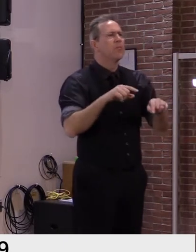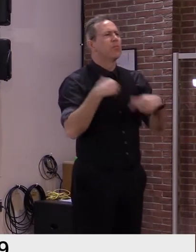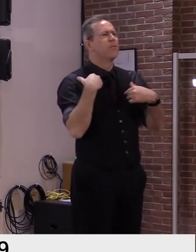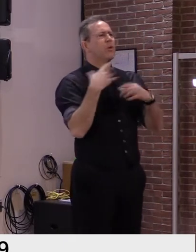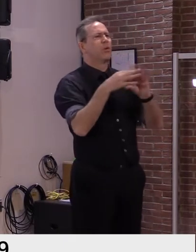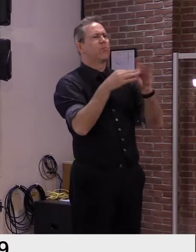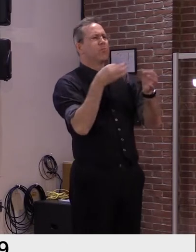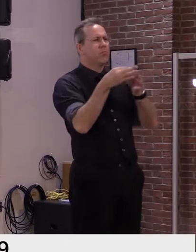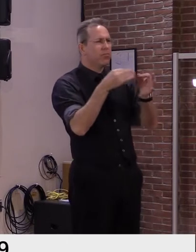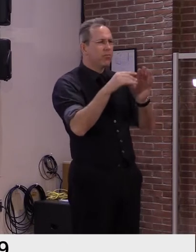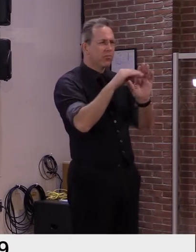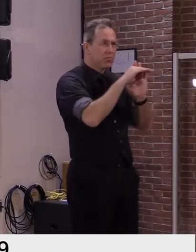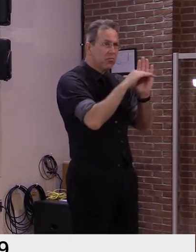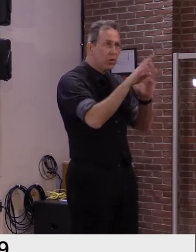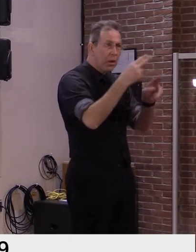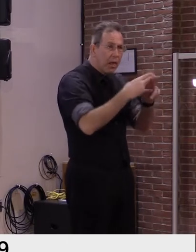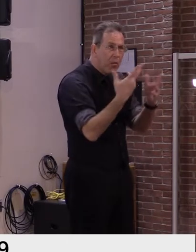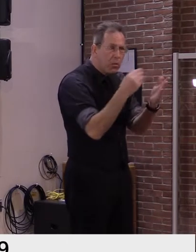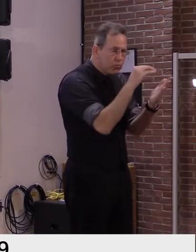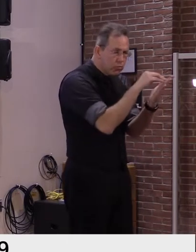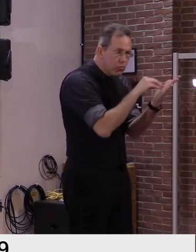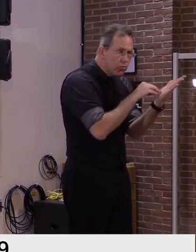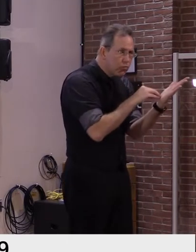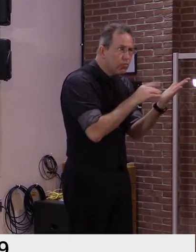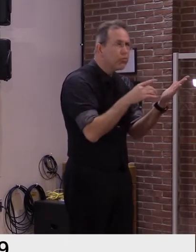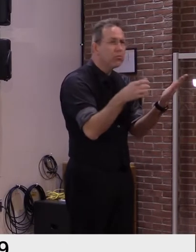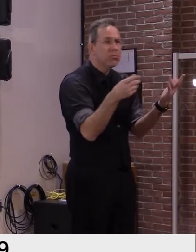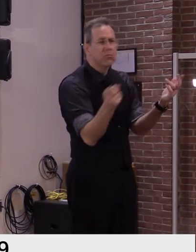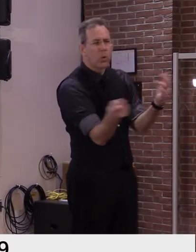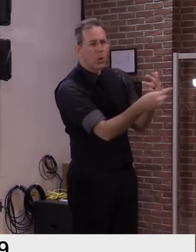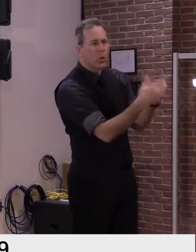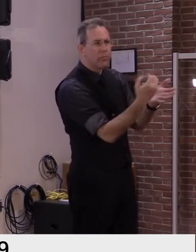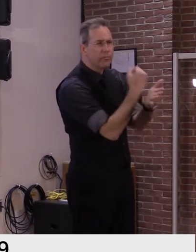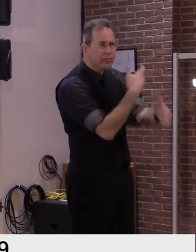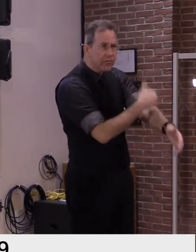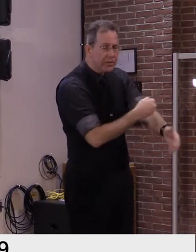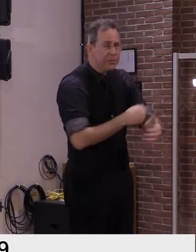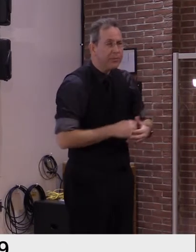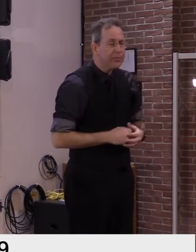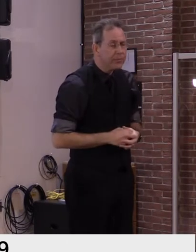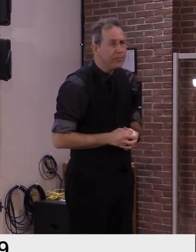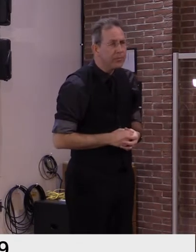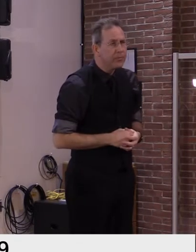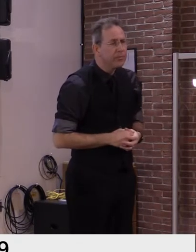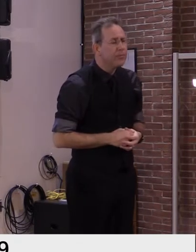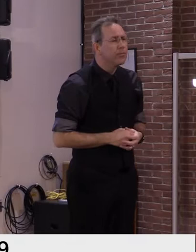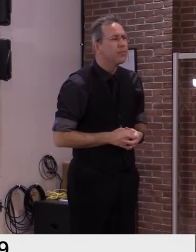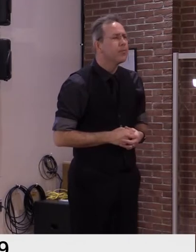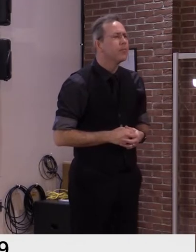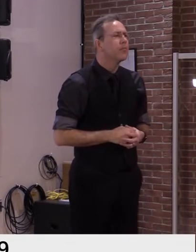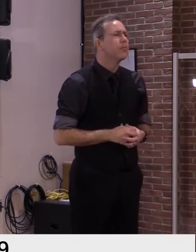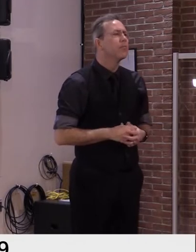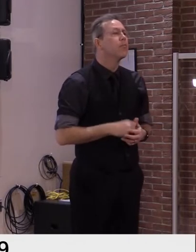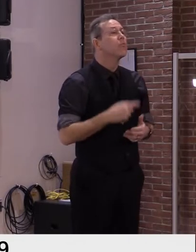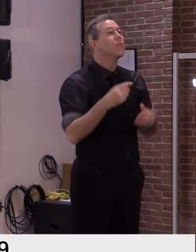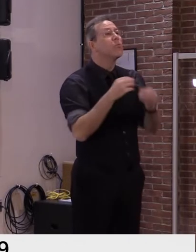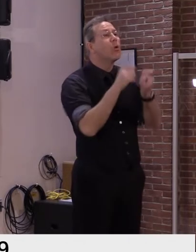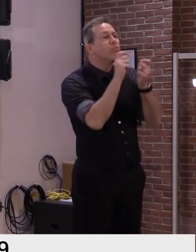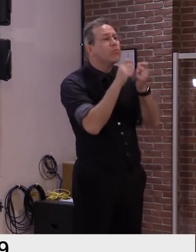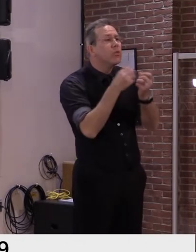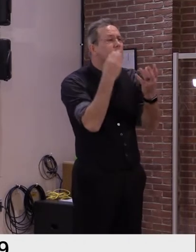to Walgreens. More information will be available about first responders next